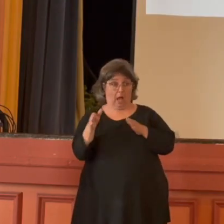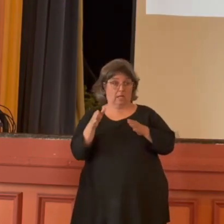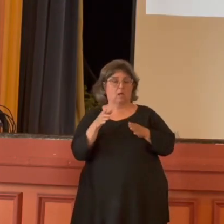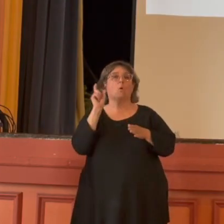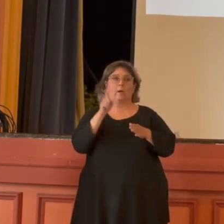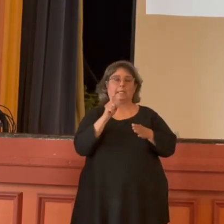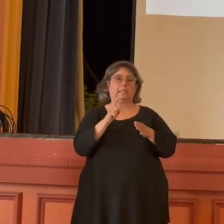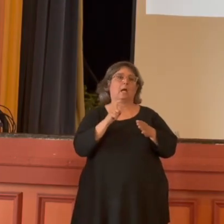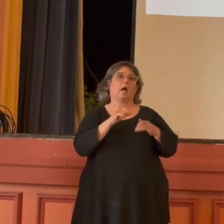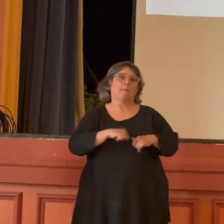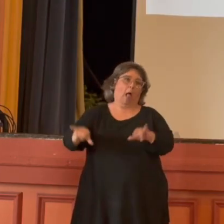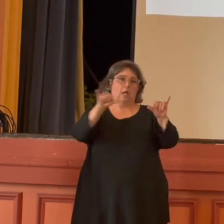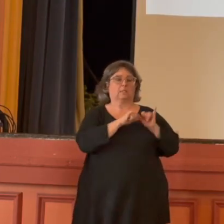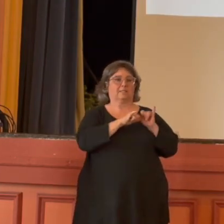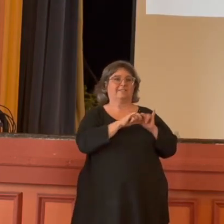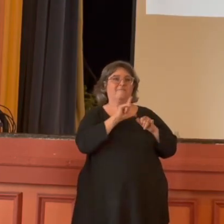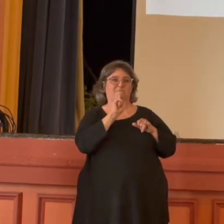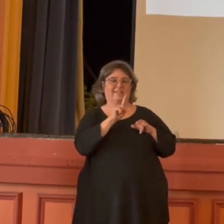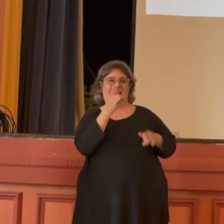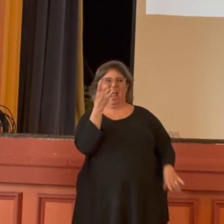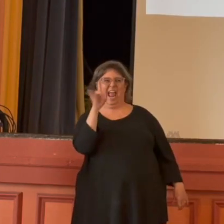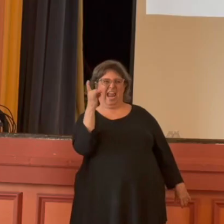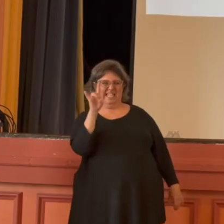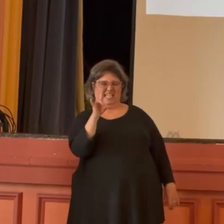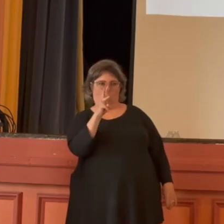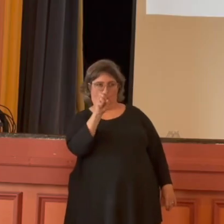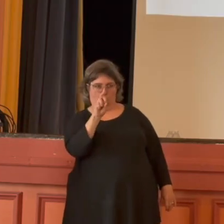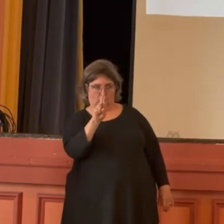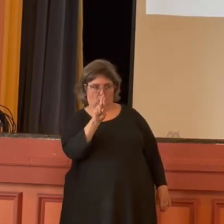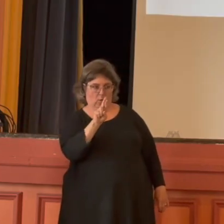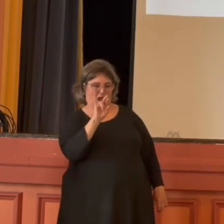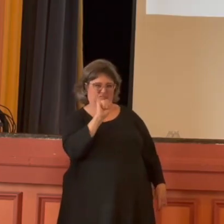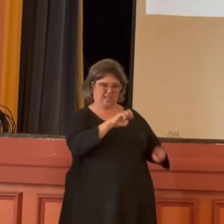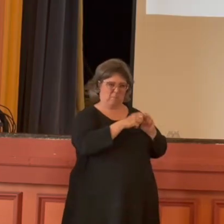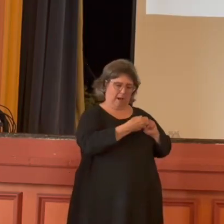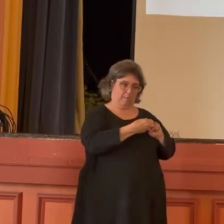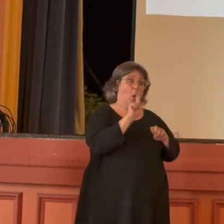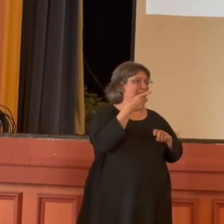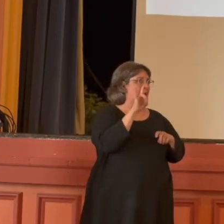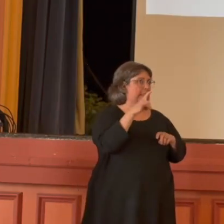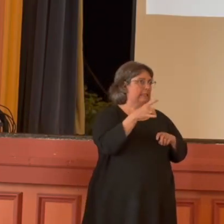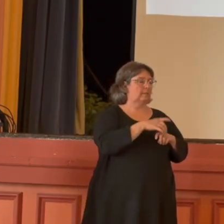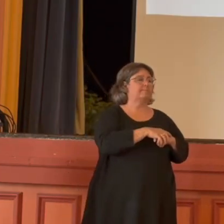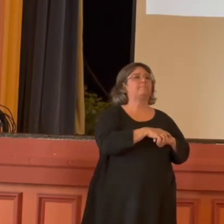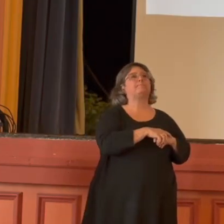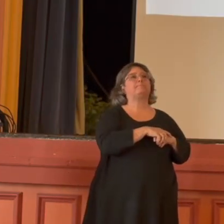meet compliance. It's really 18 weirs that are the problem.